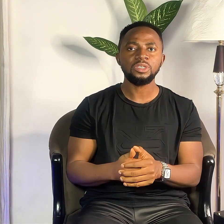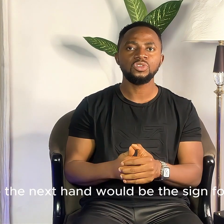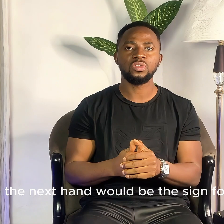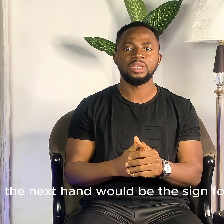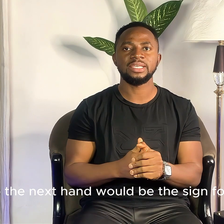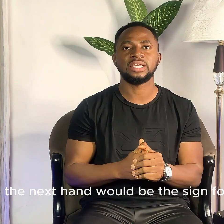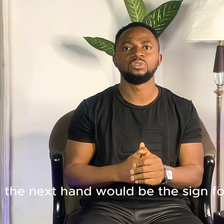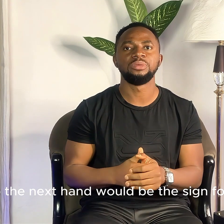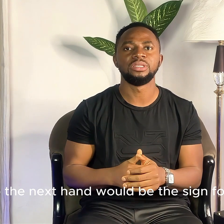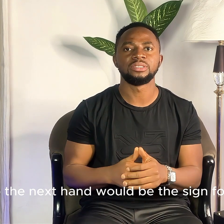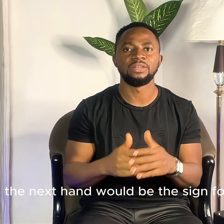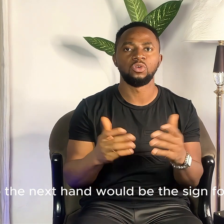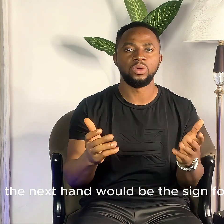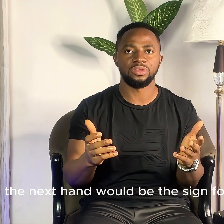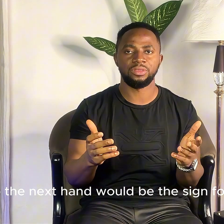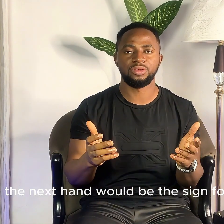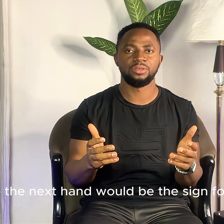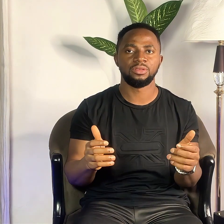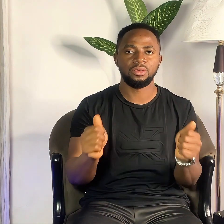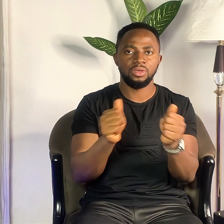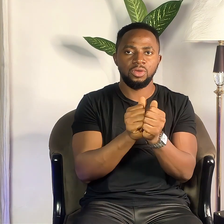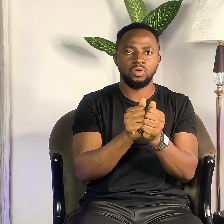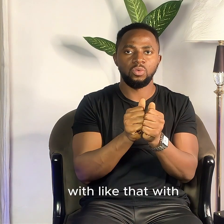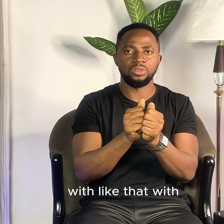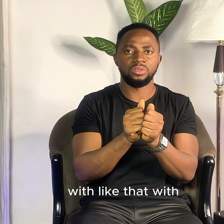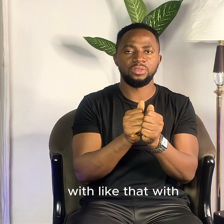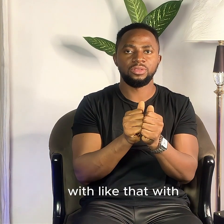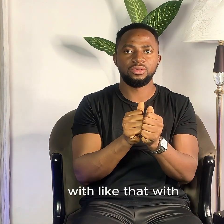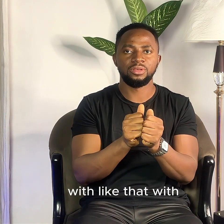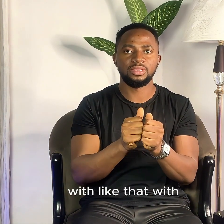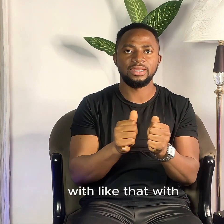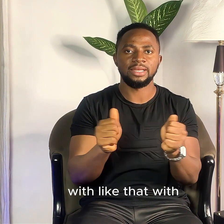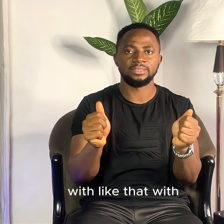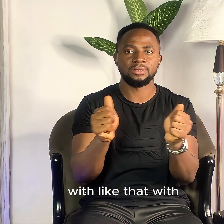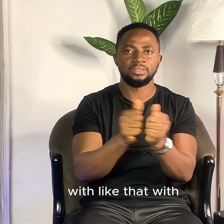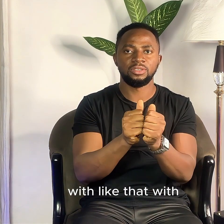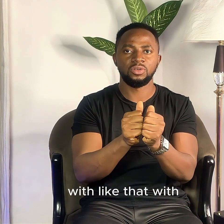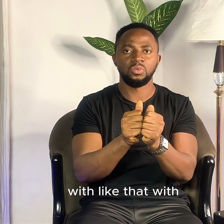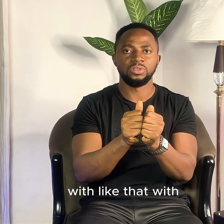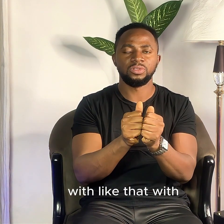So the next sign would be the sign for with. With. Like that. With.